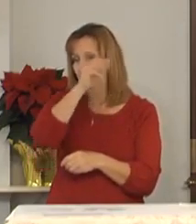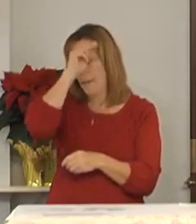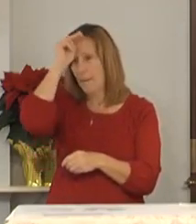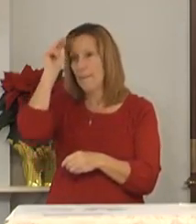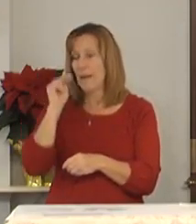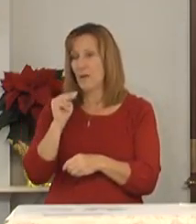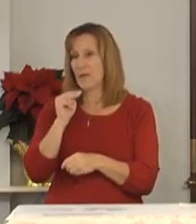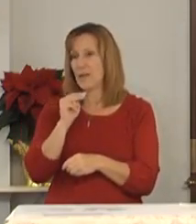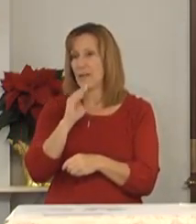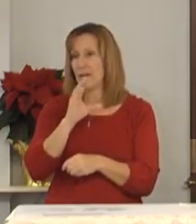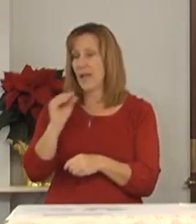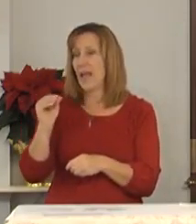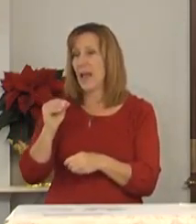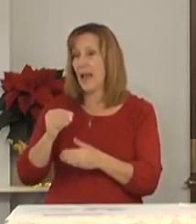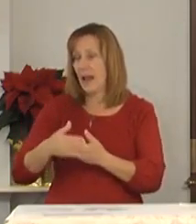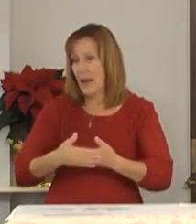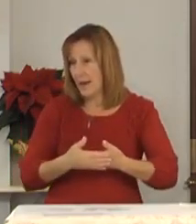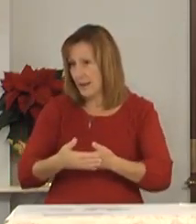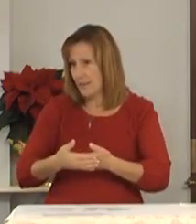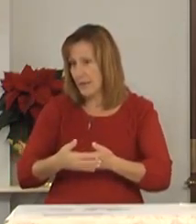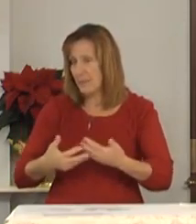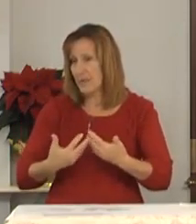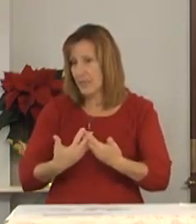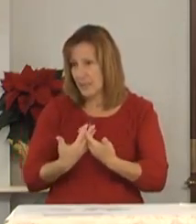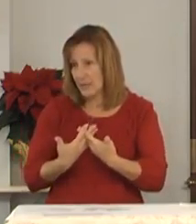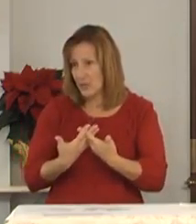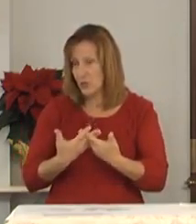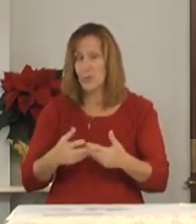Mary and the manger.